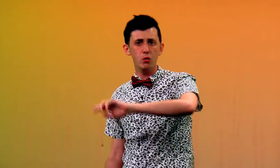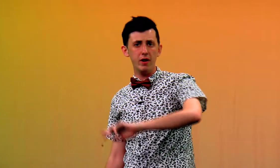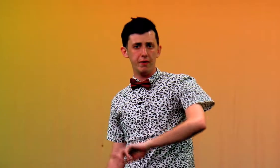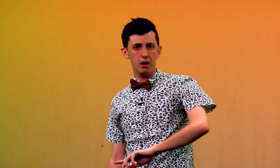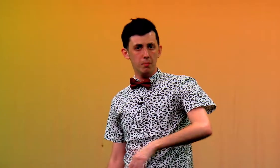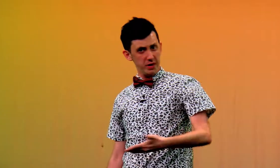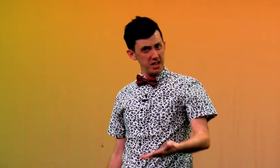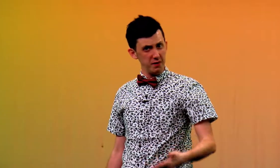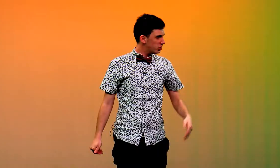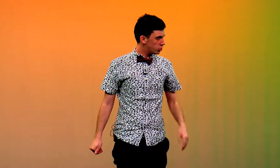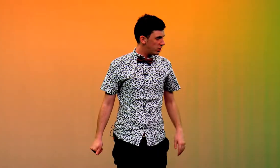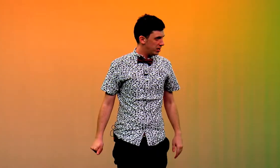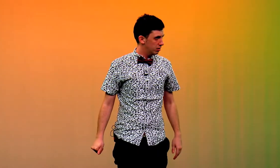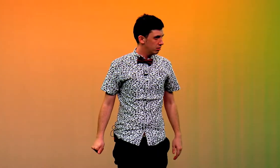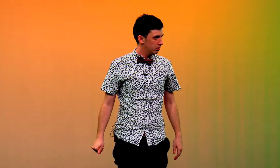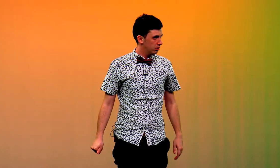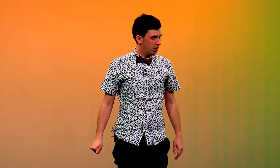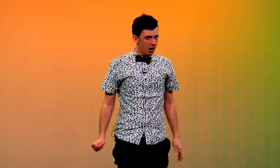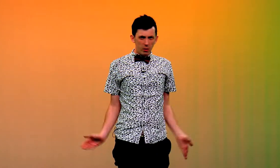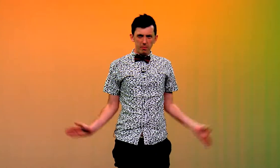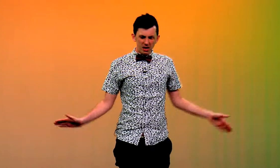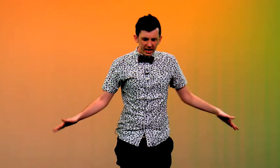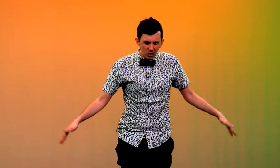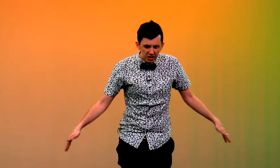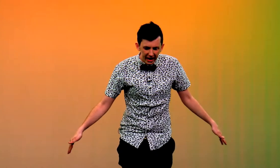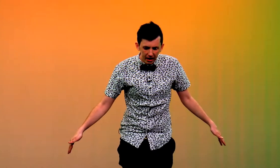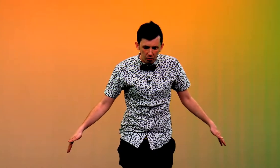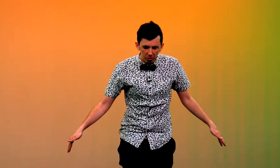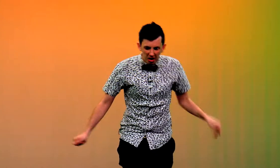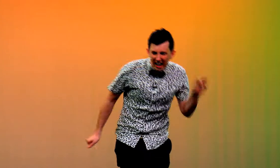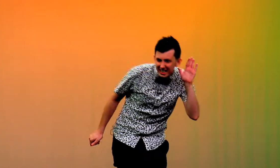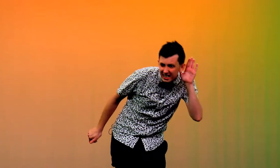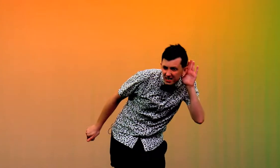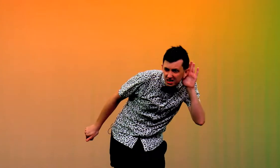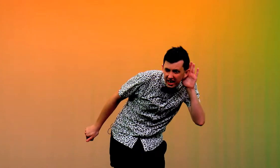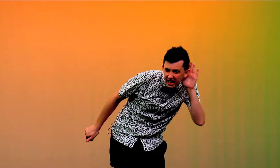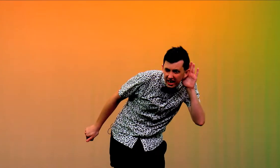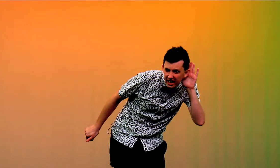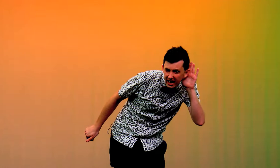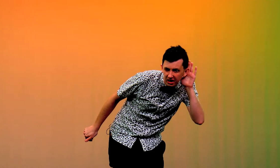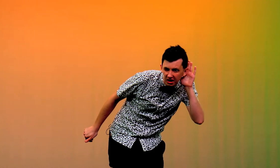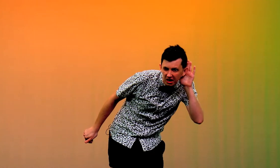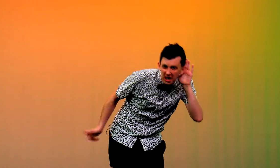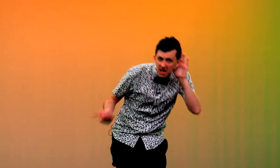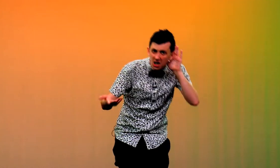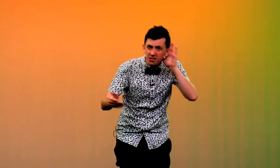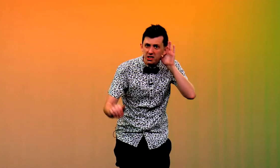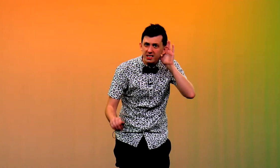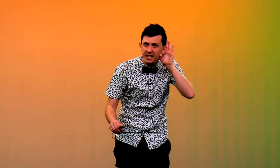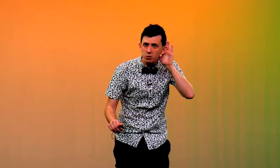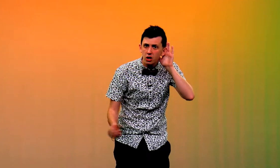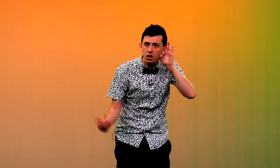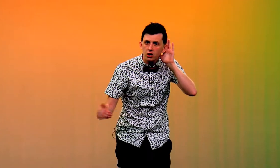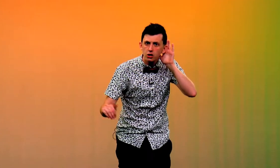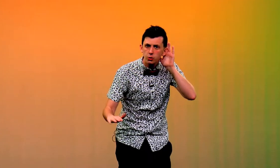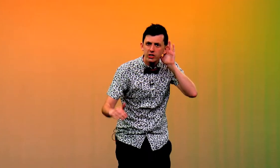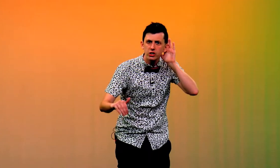river beneath his tree. When Monkey looked down and listened carefully, he heard the sound swish,